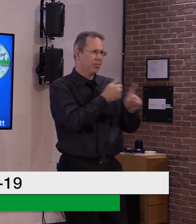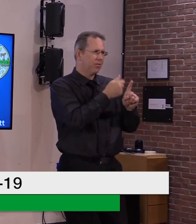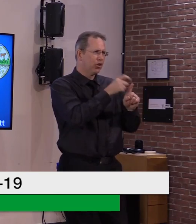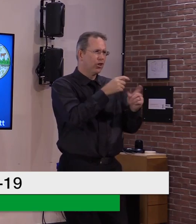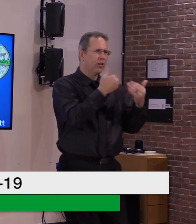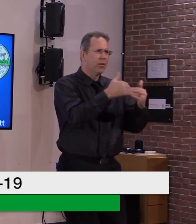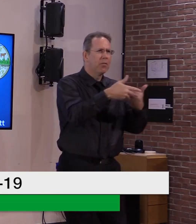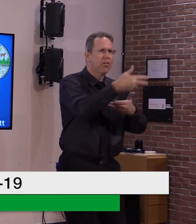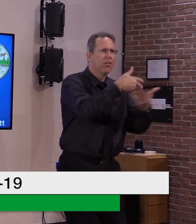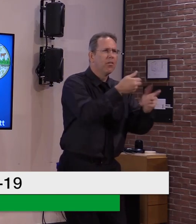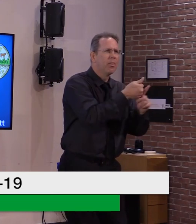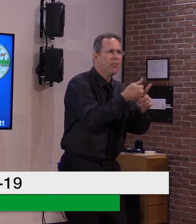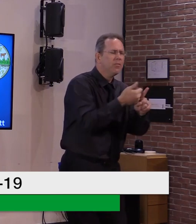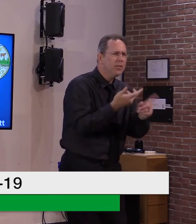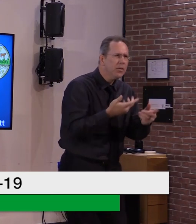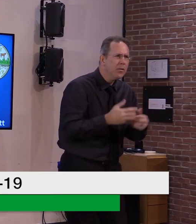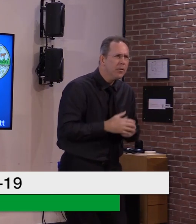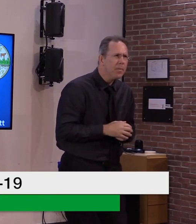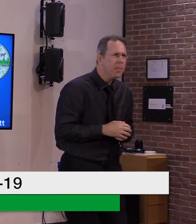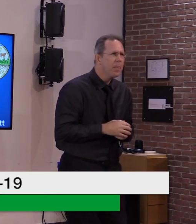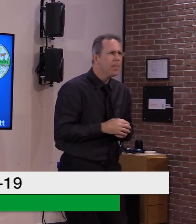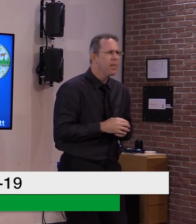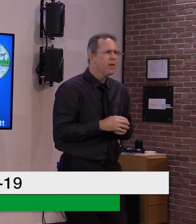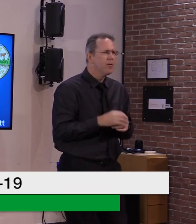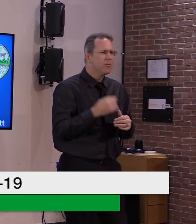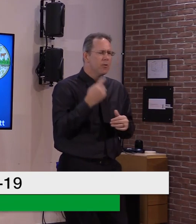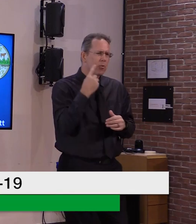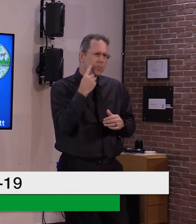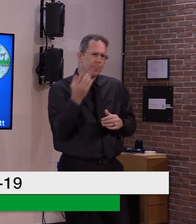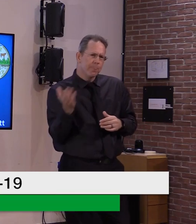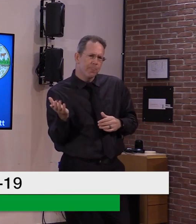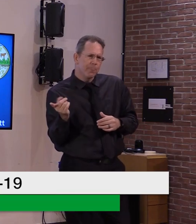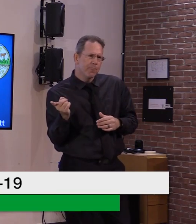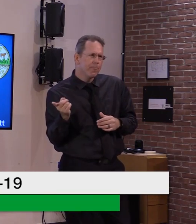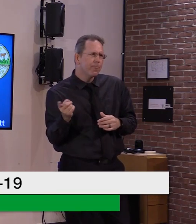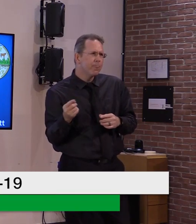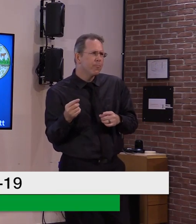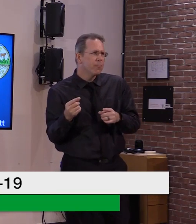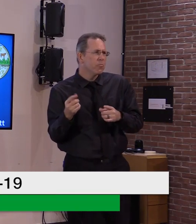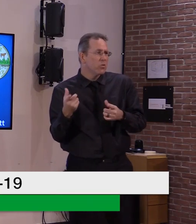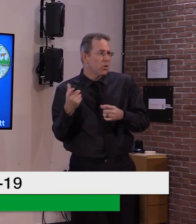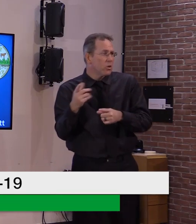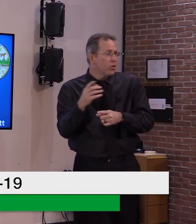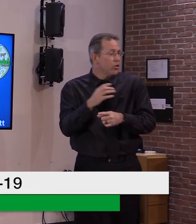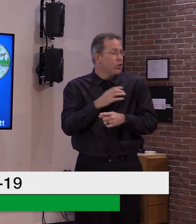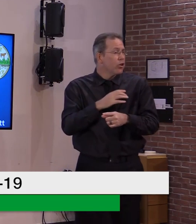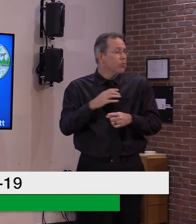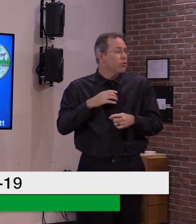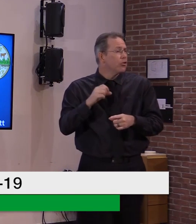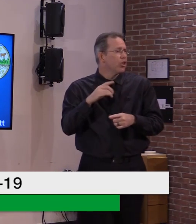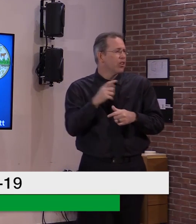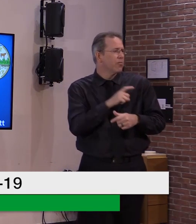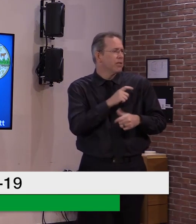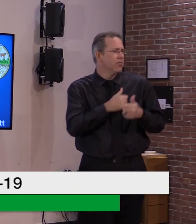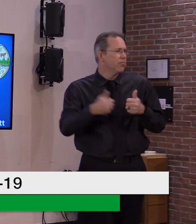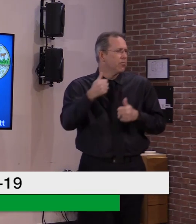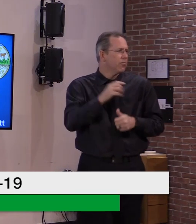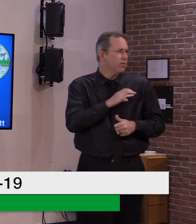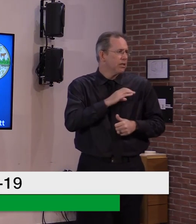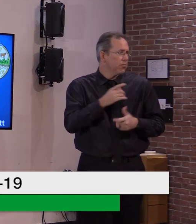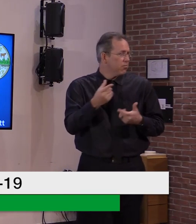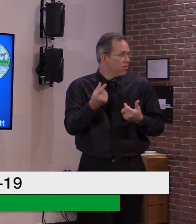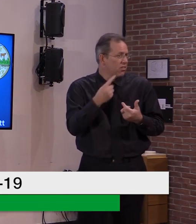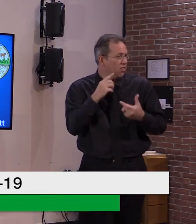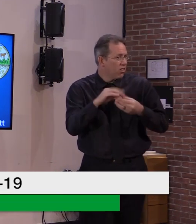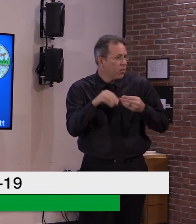pandemic so i'm hoping maybe commissioner shirling could clarify what exactly is